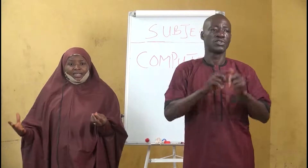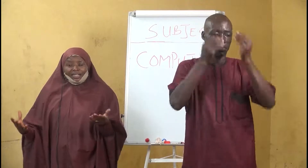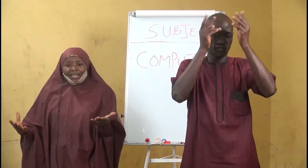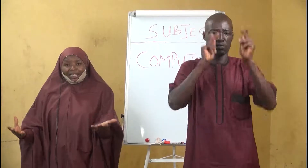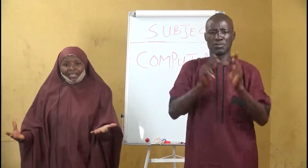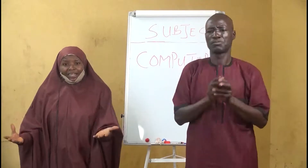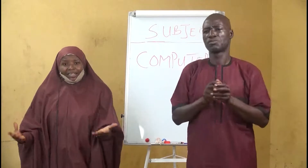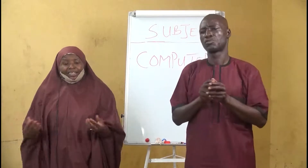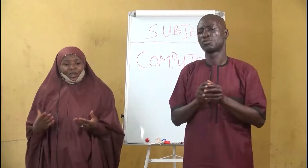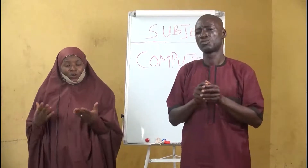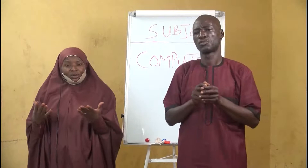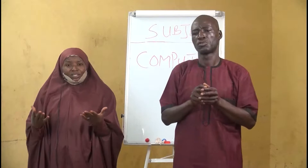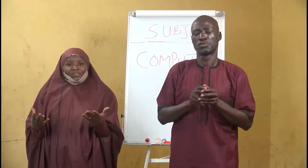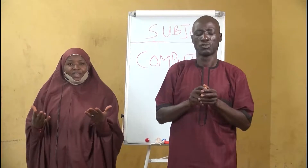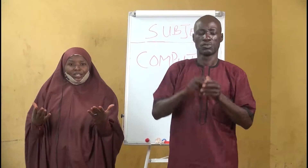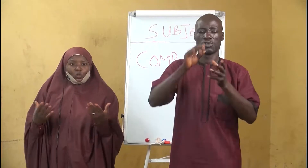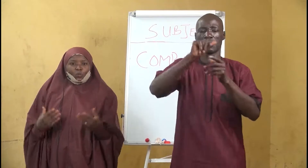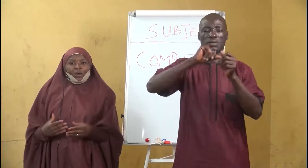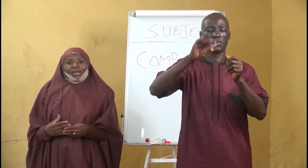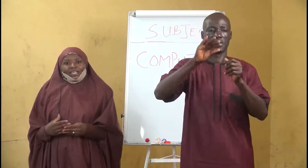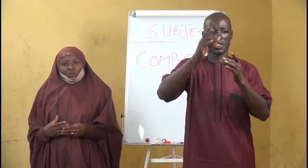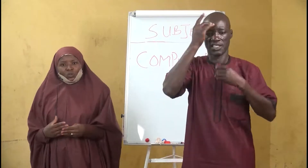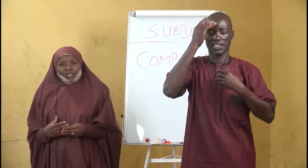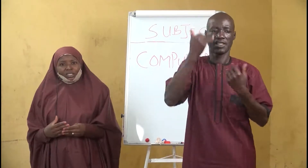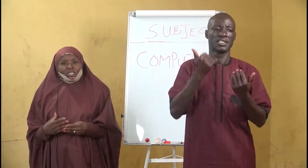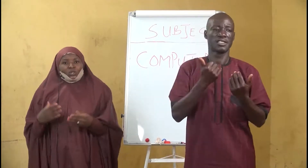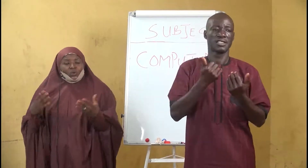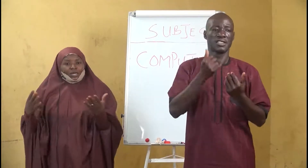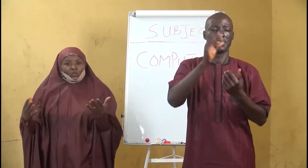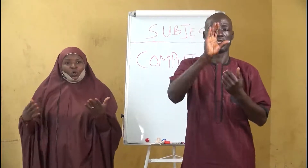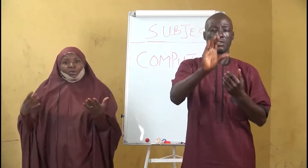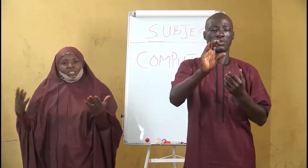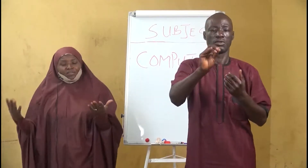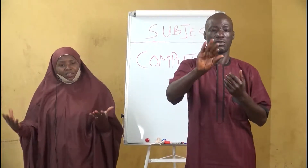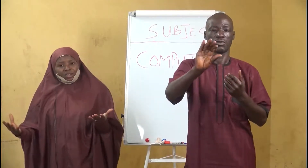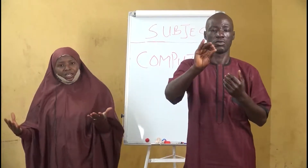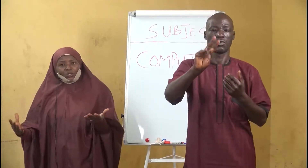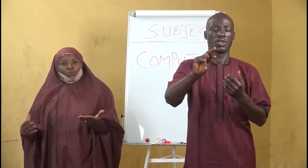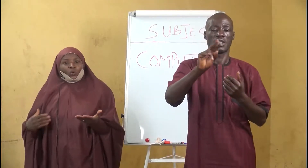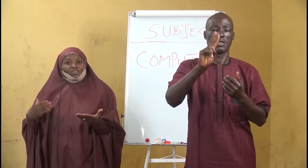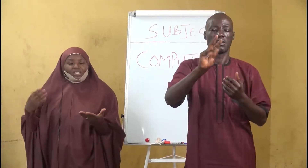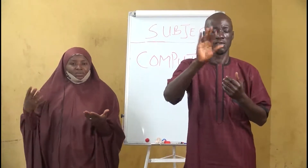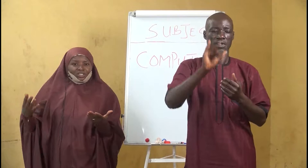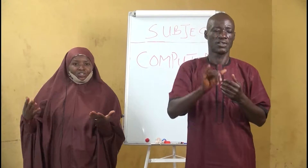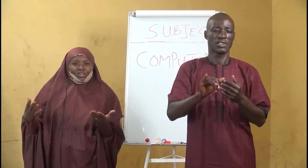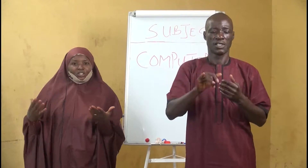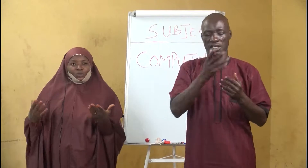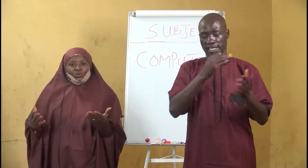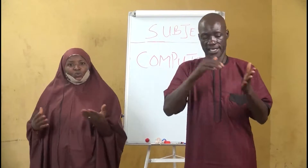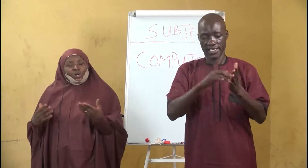e-learning, like the e-learning that you are receiving at home now, my dear students. You are at home receiving knowledge. We are transmitting knowledge to you